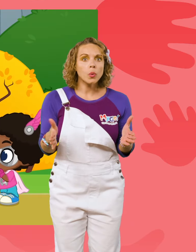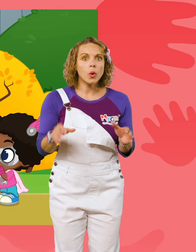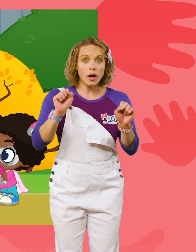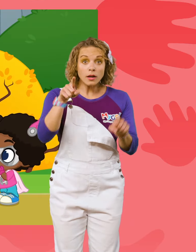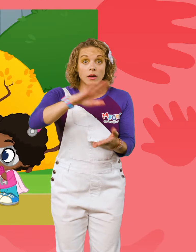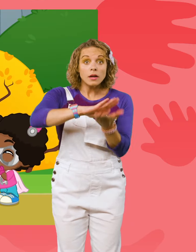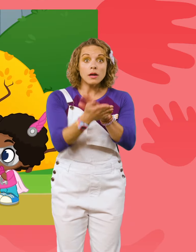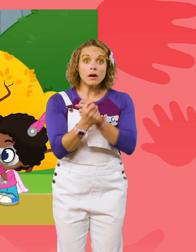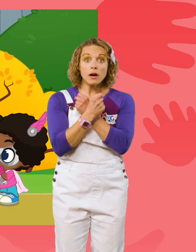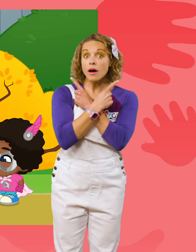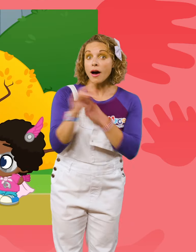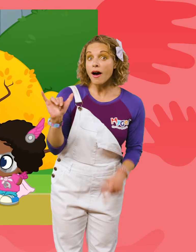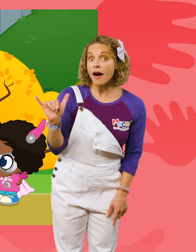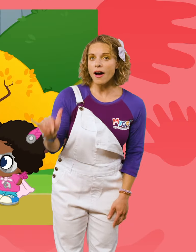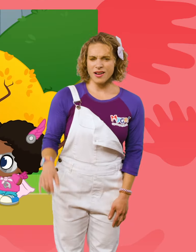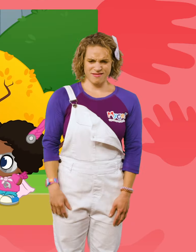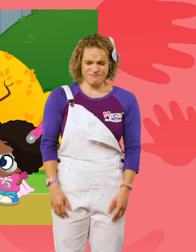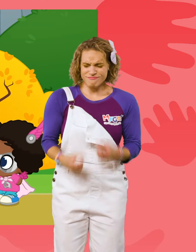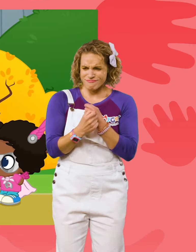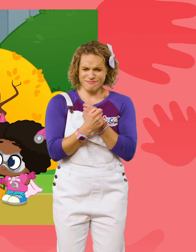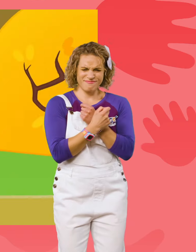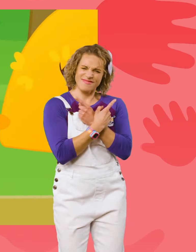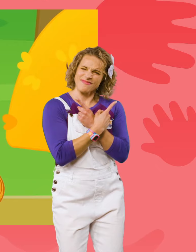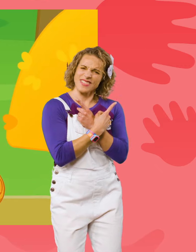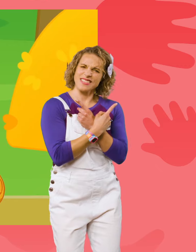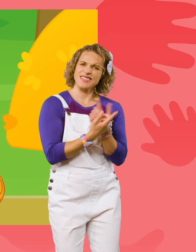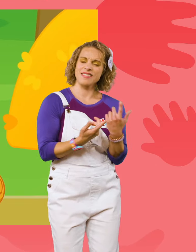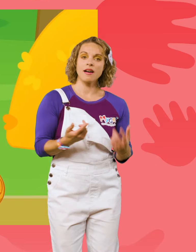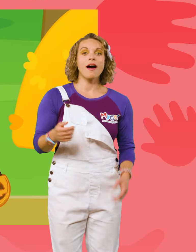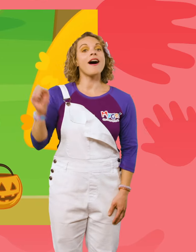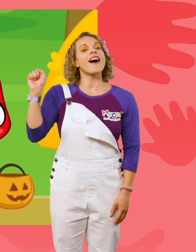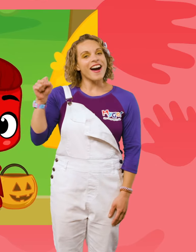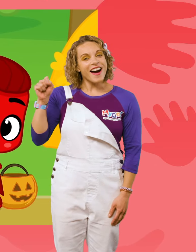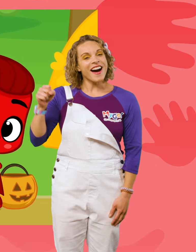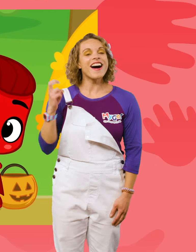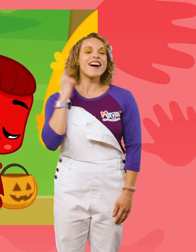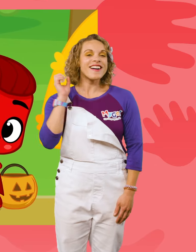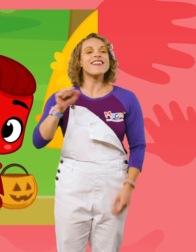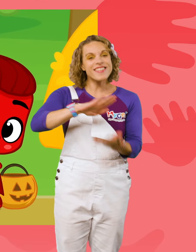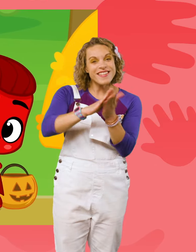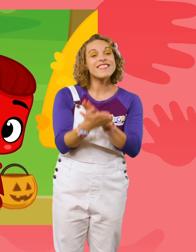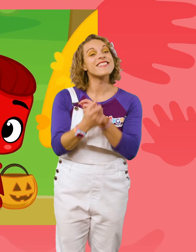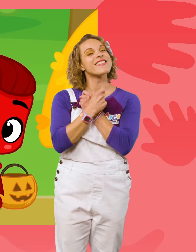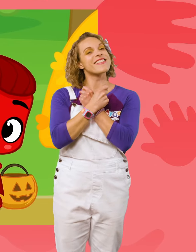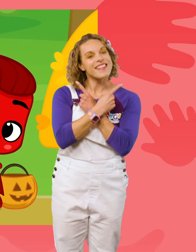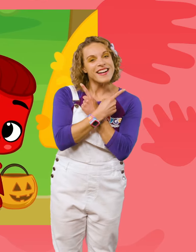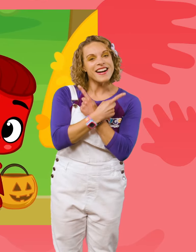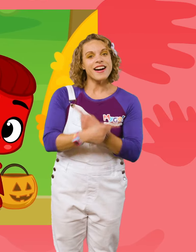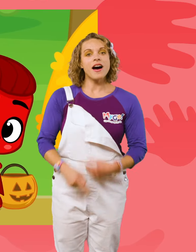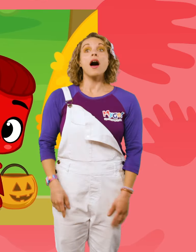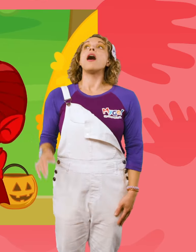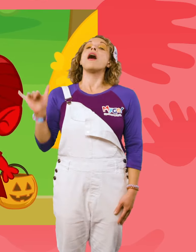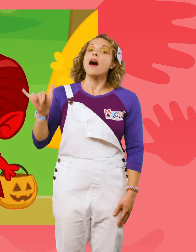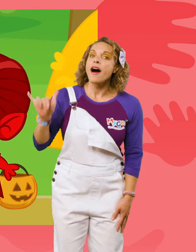vampire! Ooh, can you change into a bat as well? Bat? Yeah, vampires can change into a